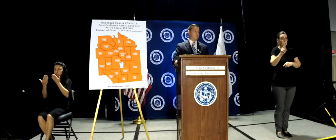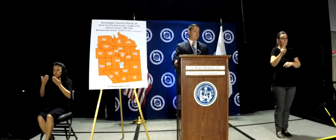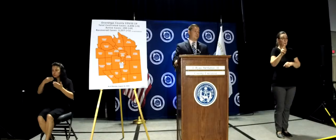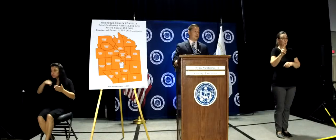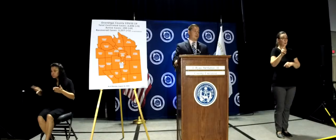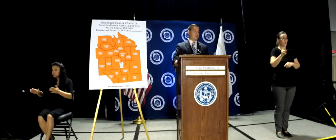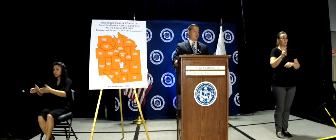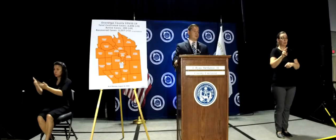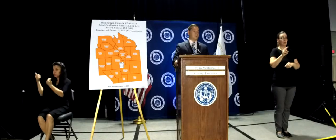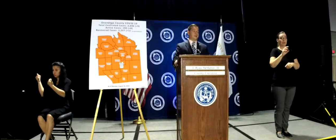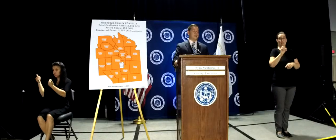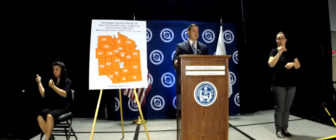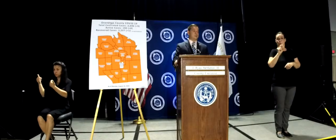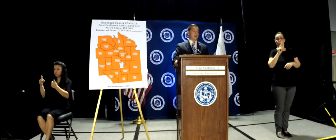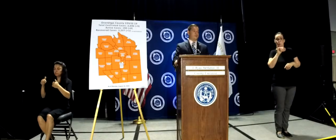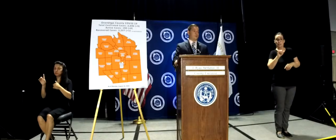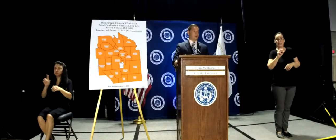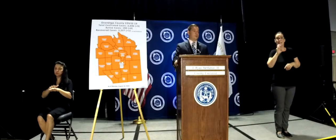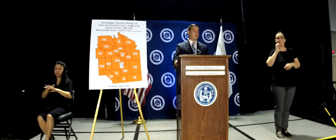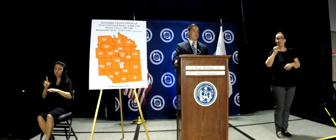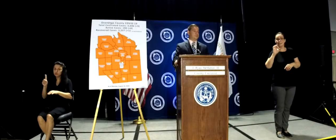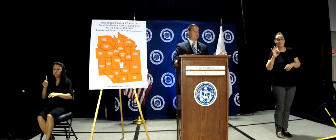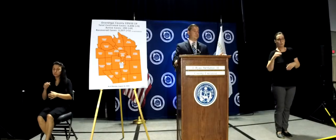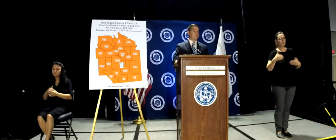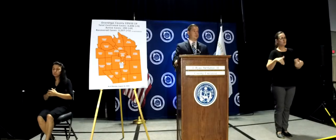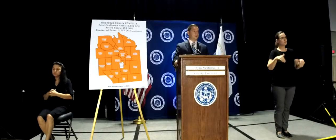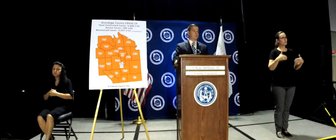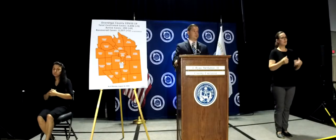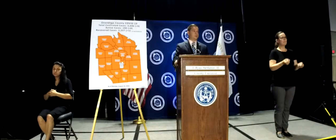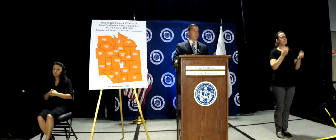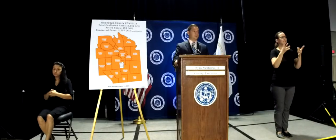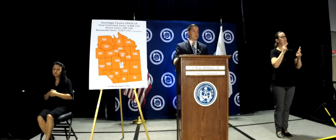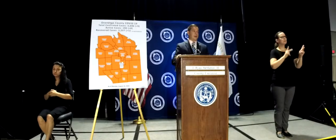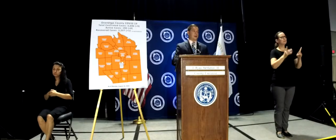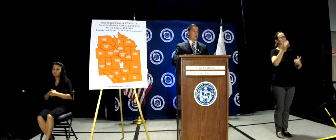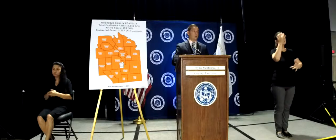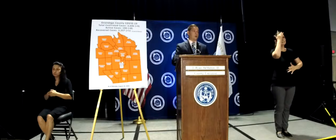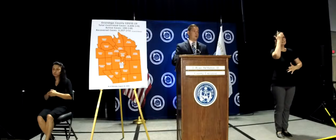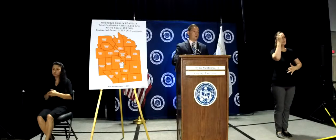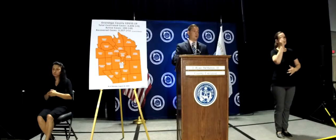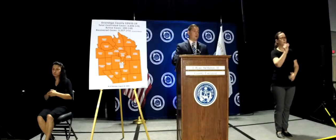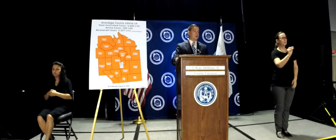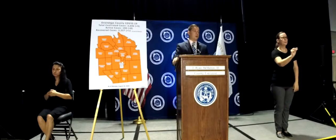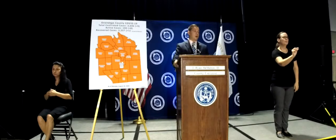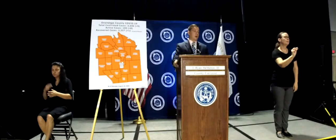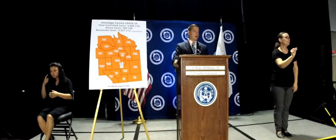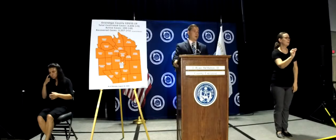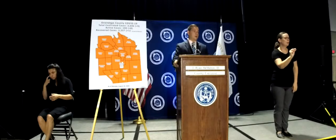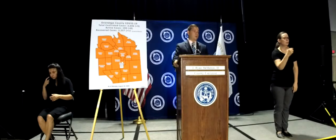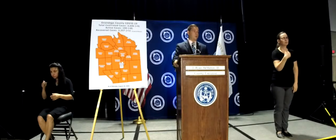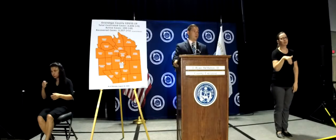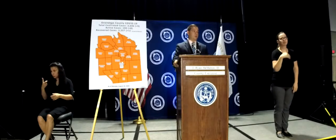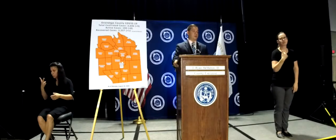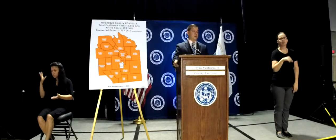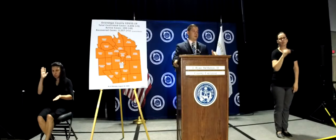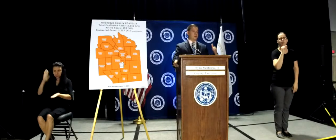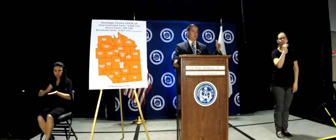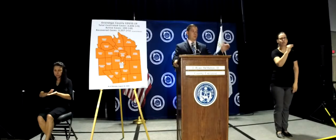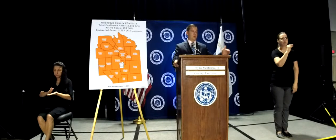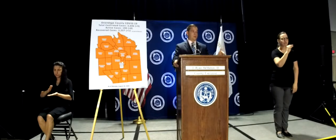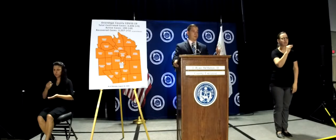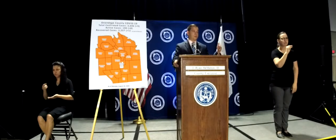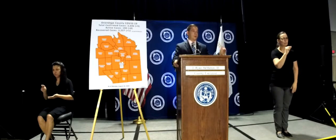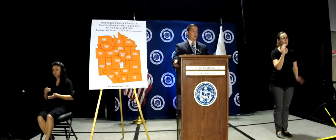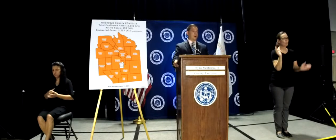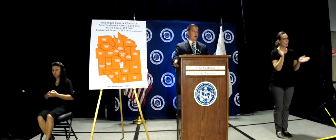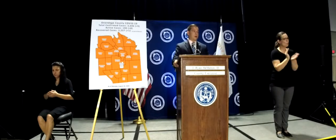and look at the cases we have for it. It's, knock on wood, if we can get